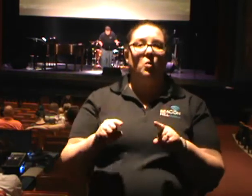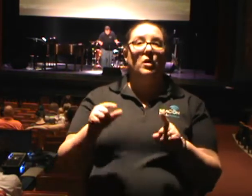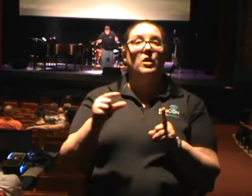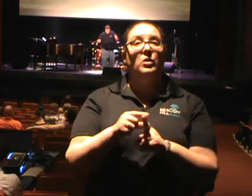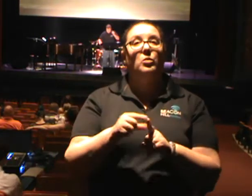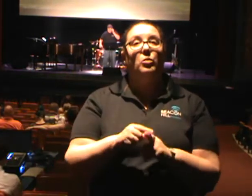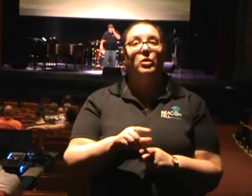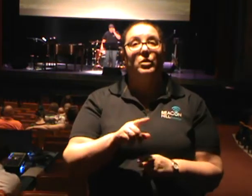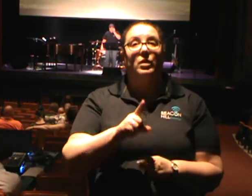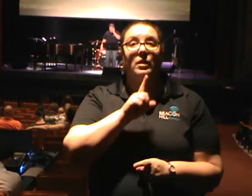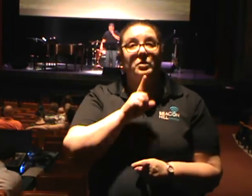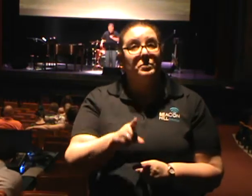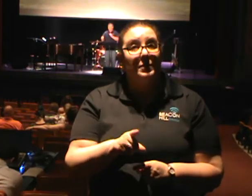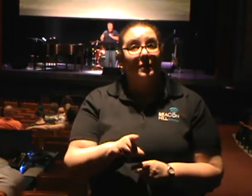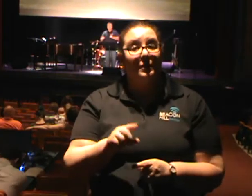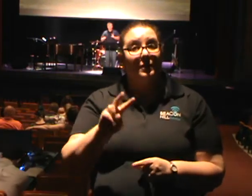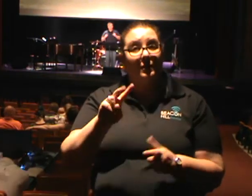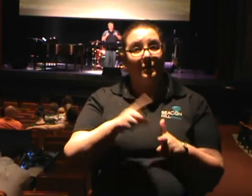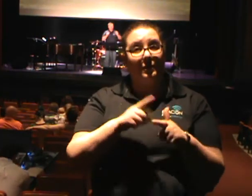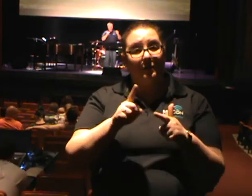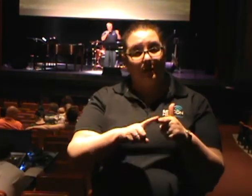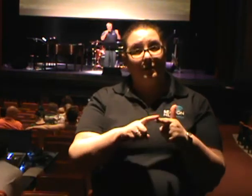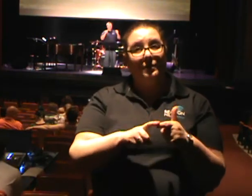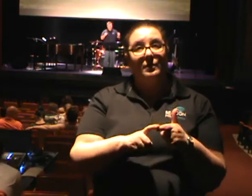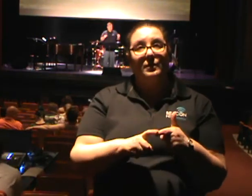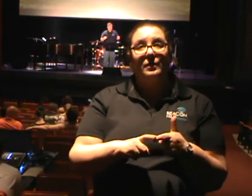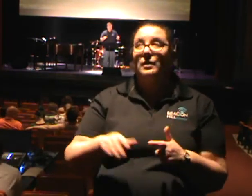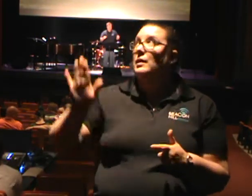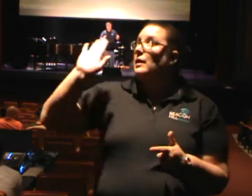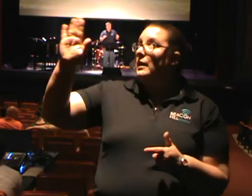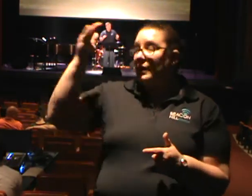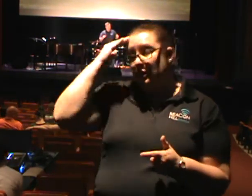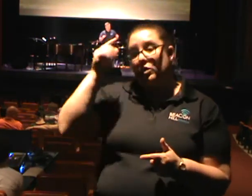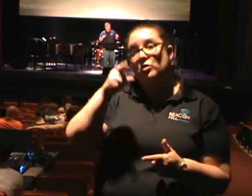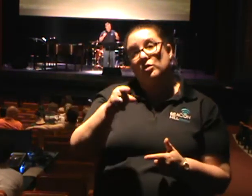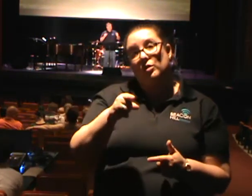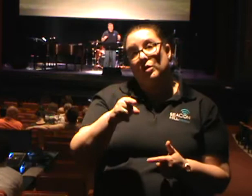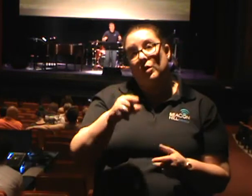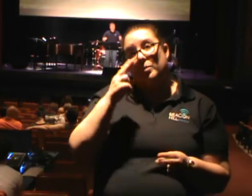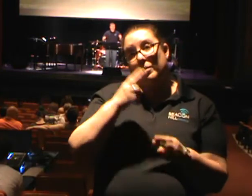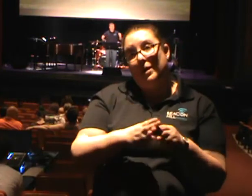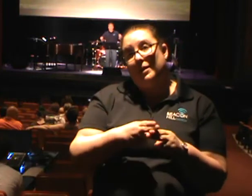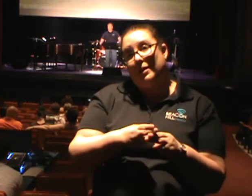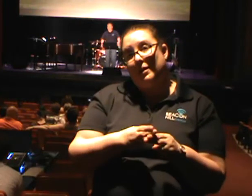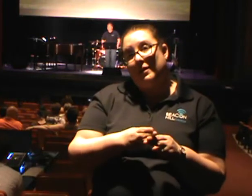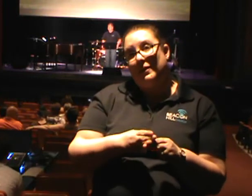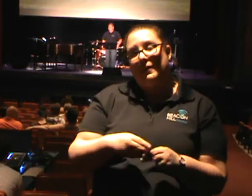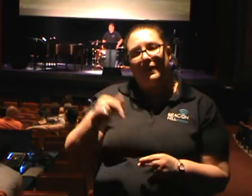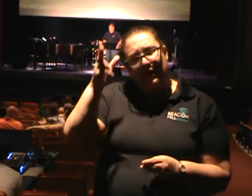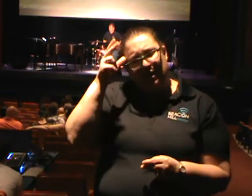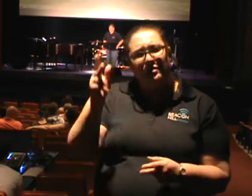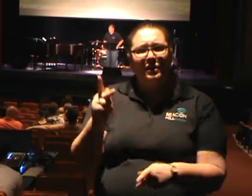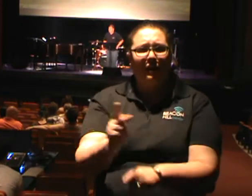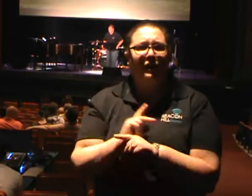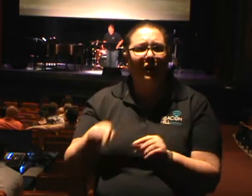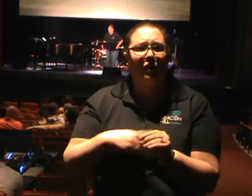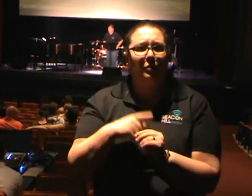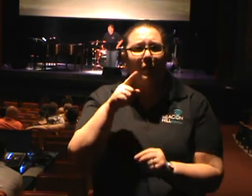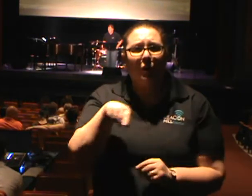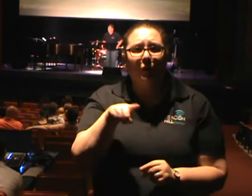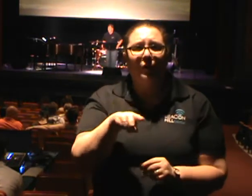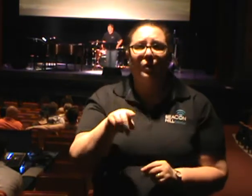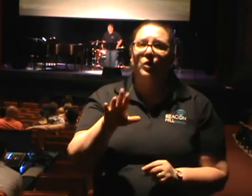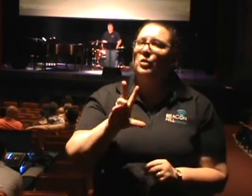speaks? Secondly, He knows you by name. Satan could care less about who you